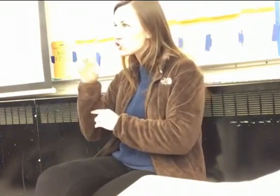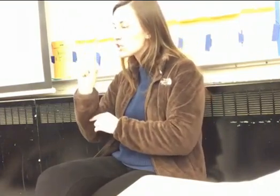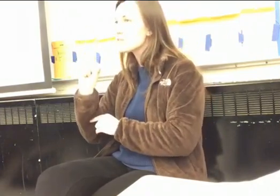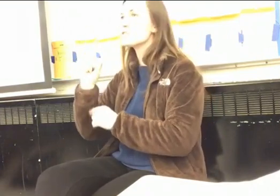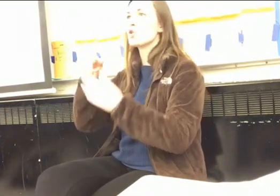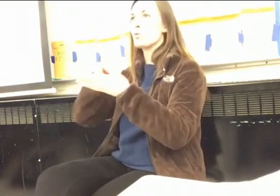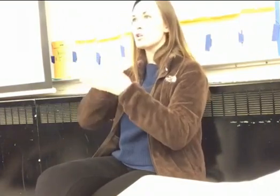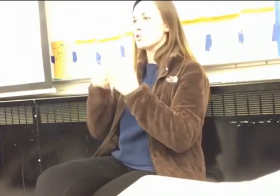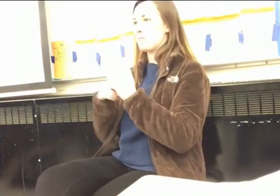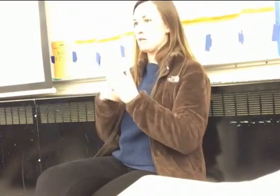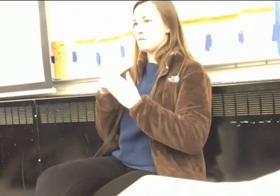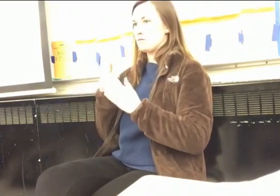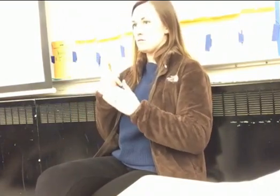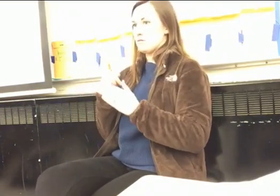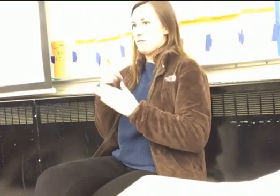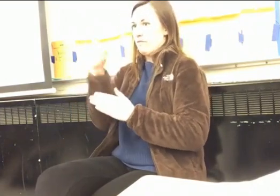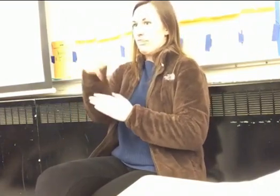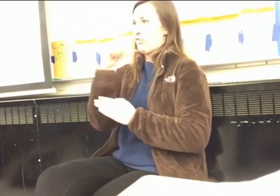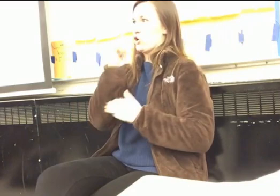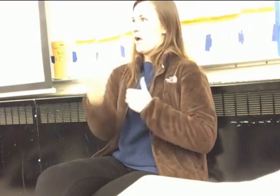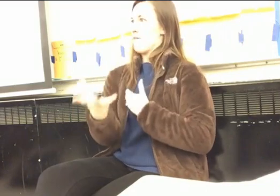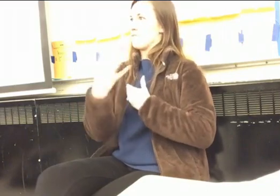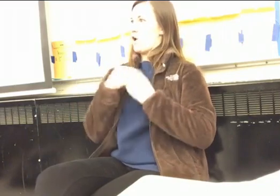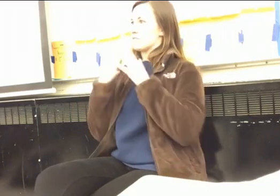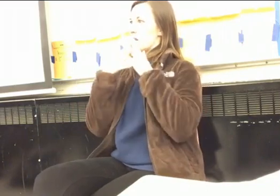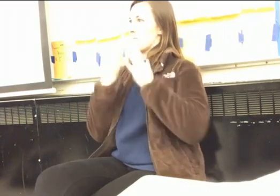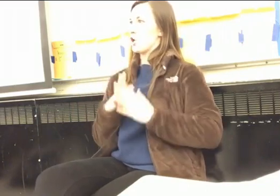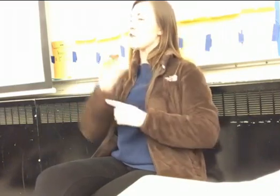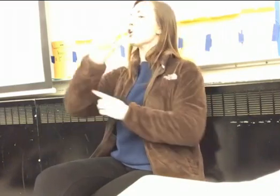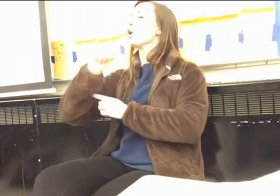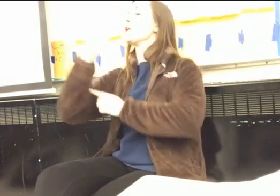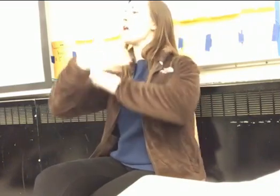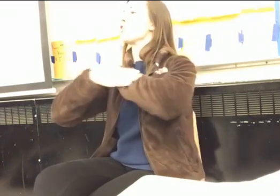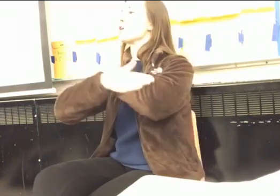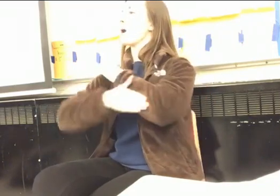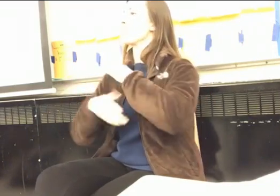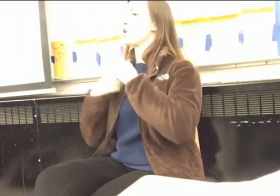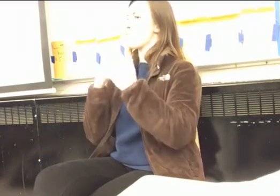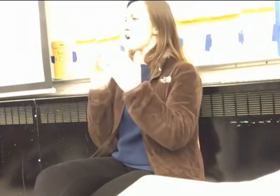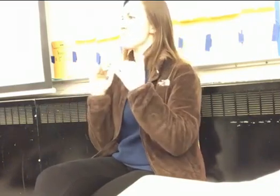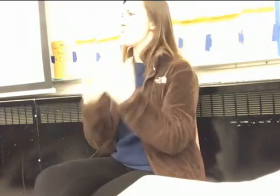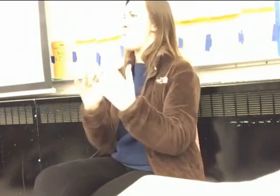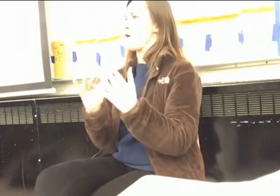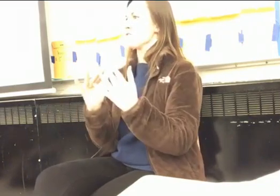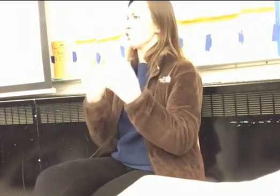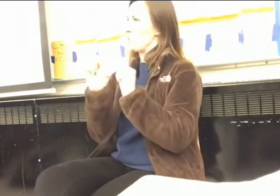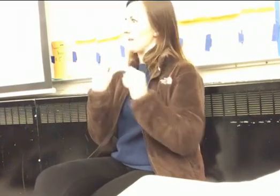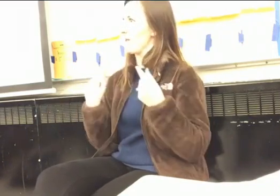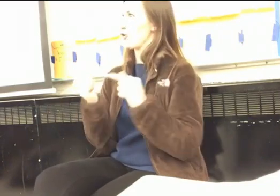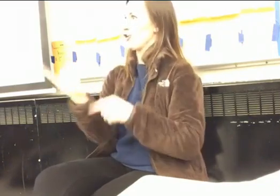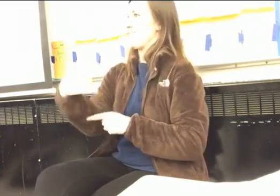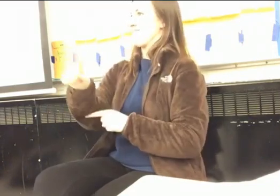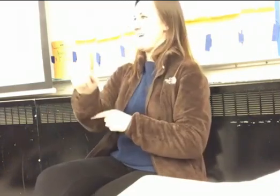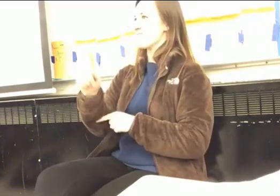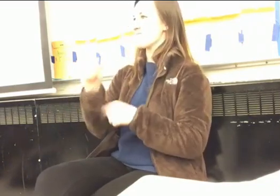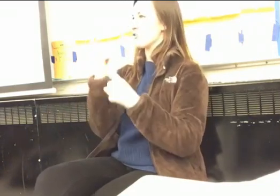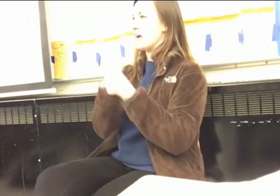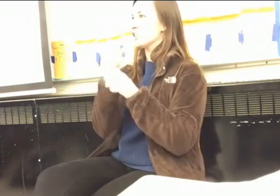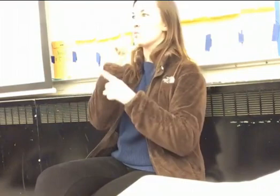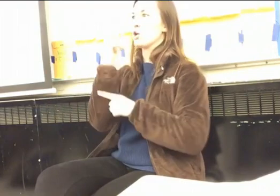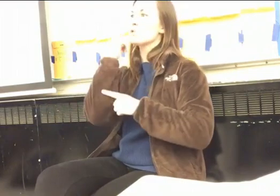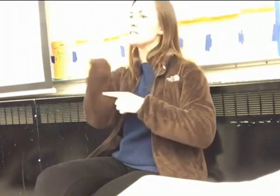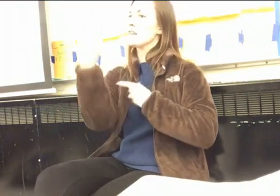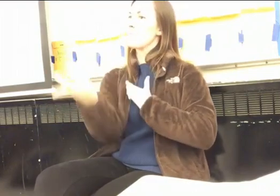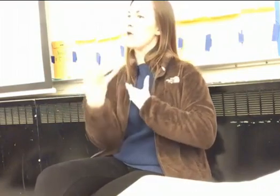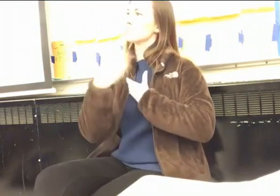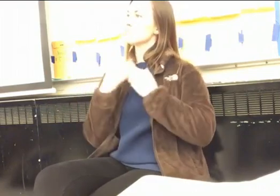being bad to them, because they're not part of America, right? They're just some other country that we're at war with. Now, the second thing is this major continuity,